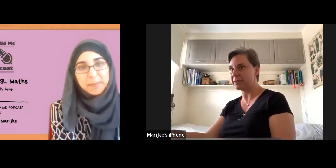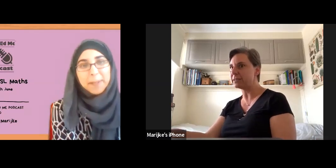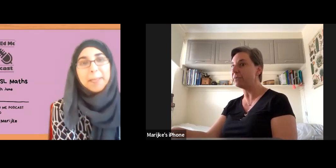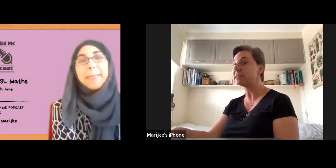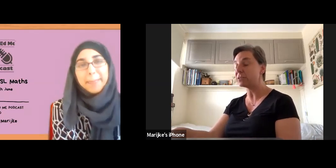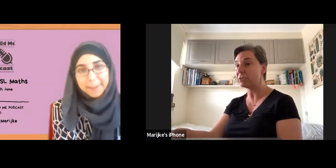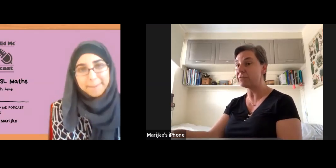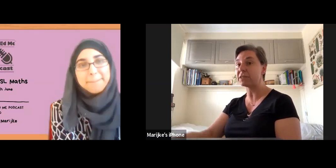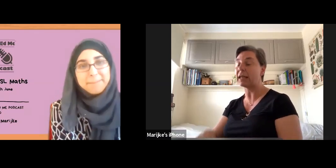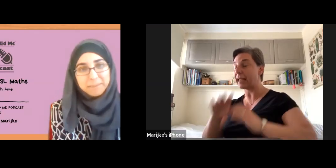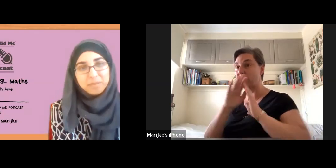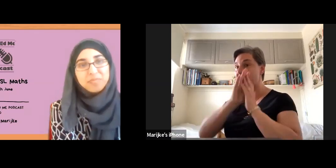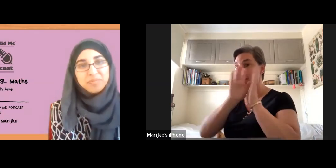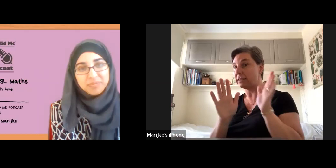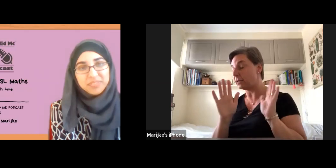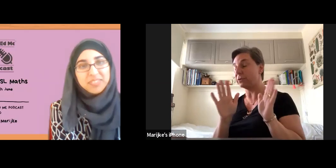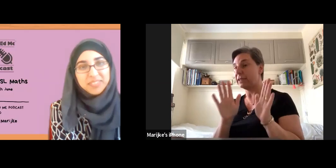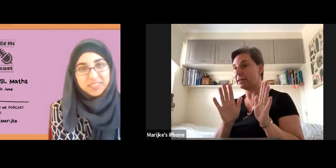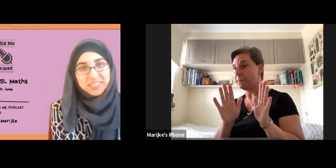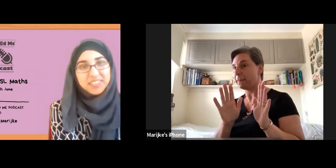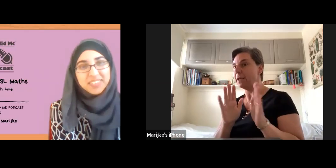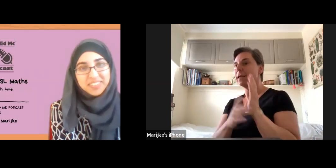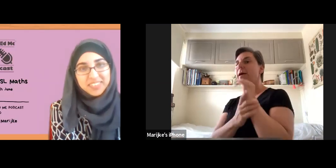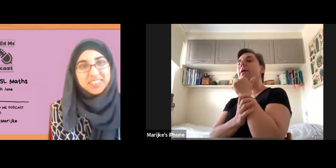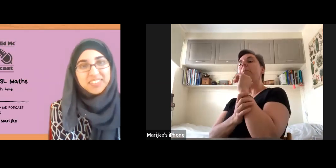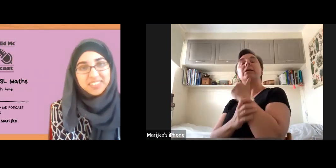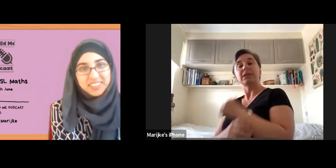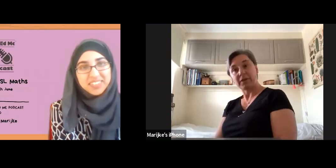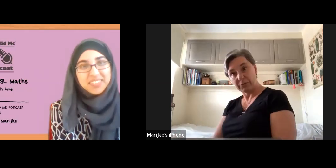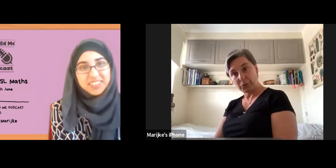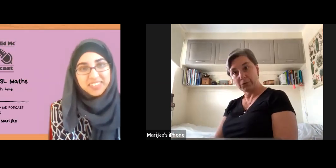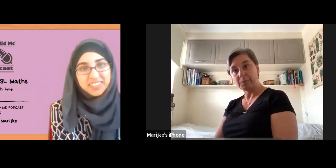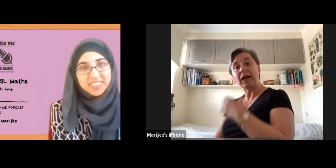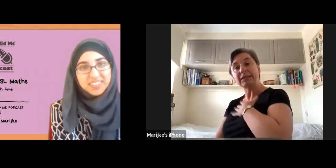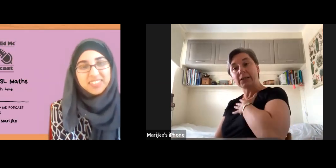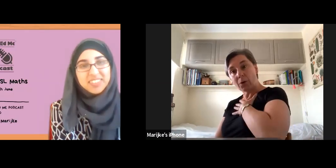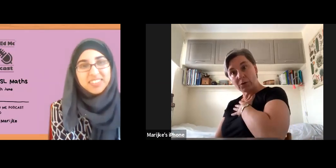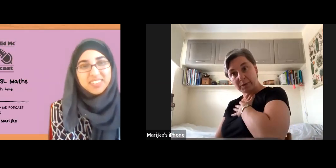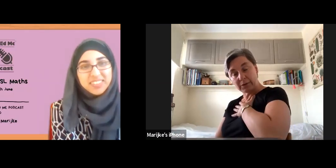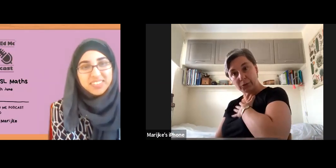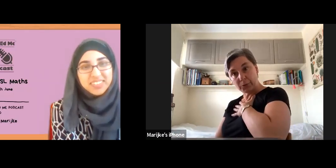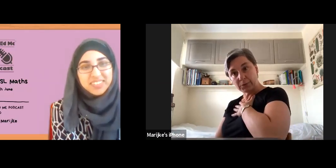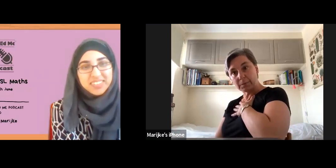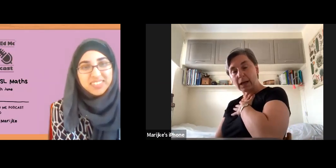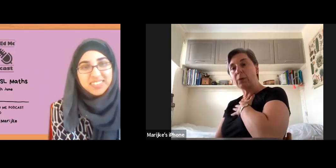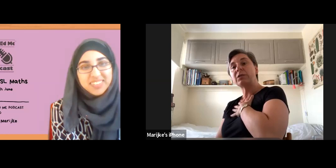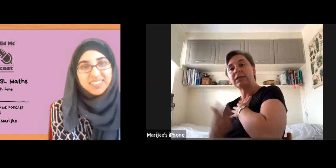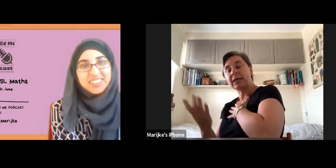Some things are so different, and I cannot sign that on here because it's very rude. But I didn't know I was being rude. I was saying to